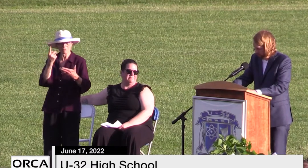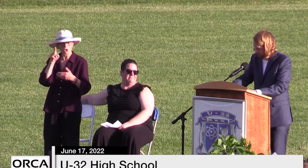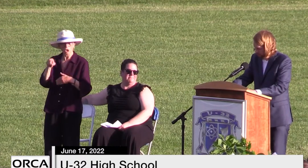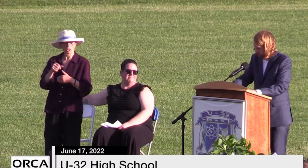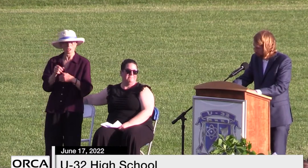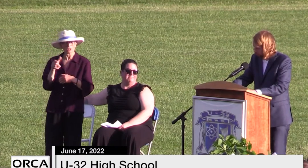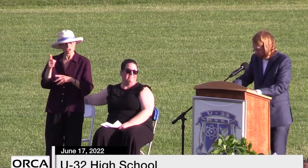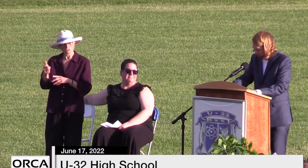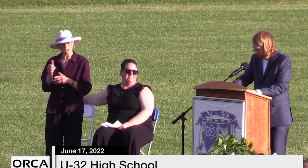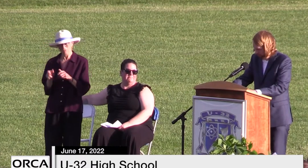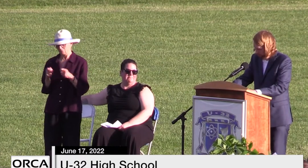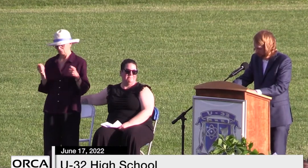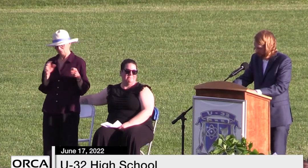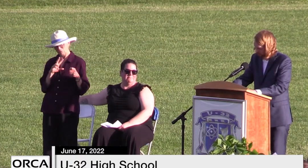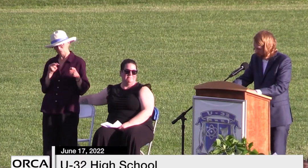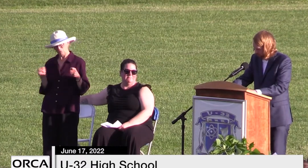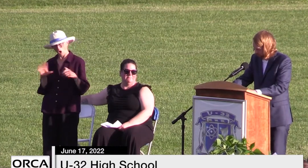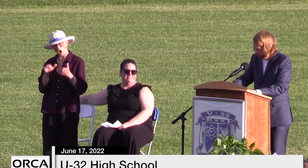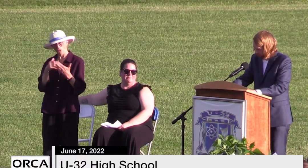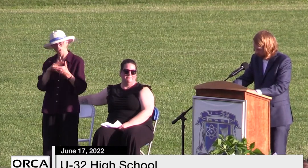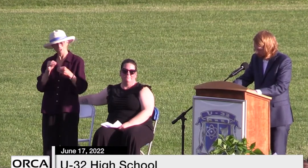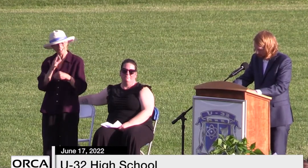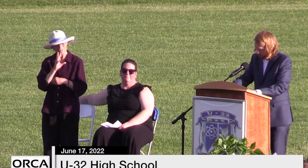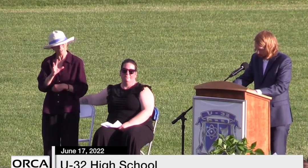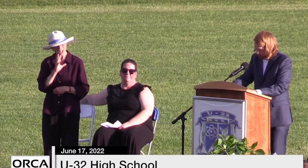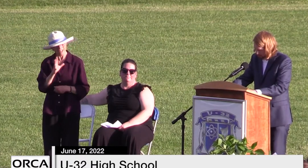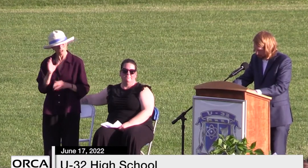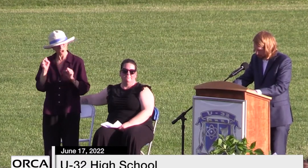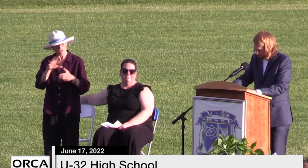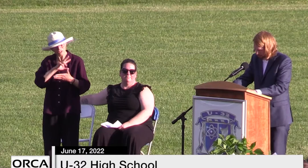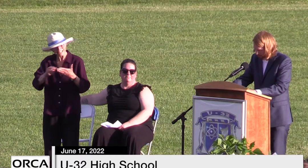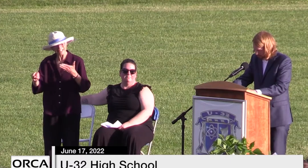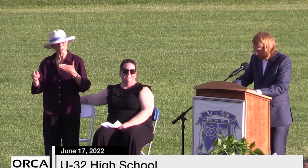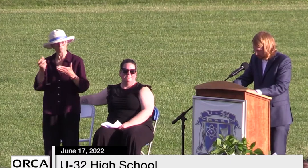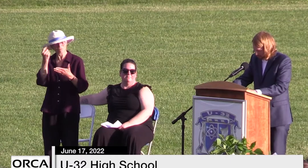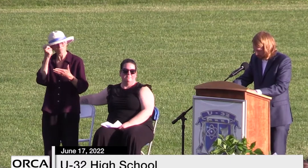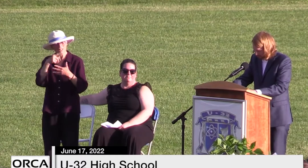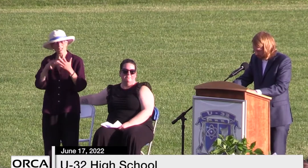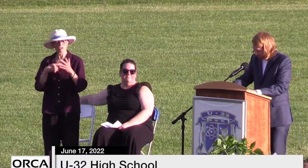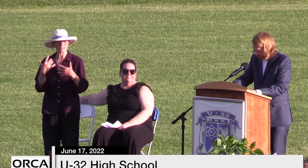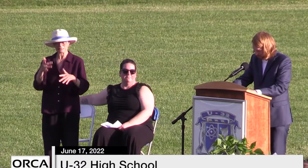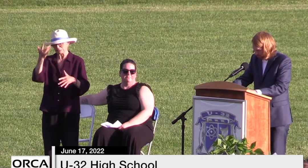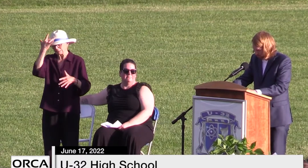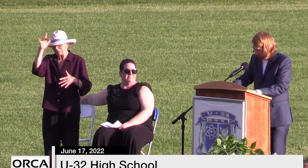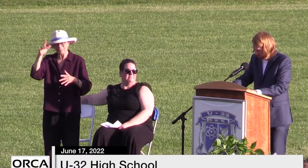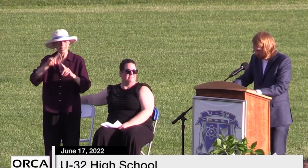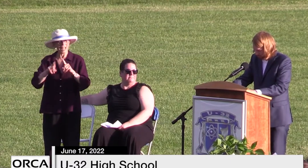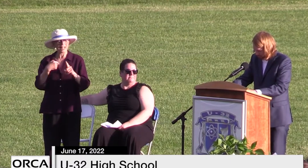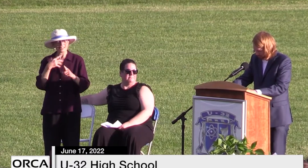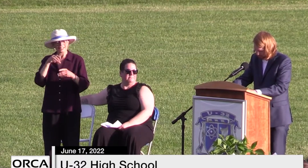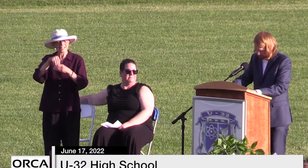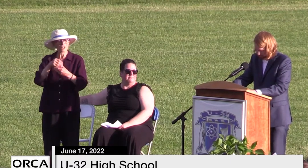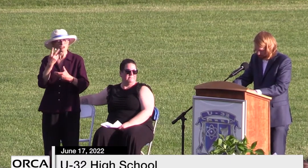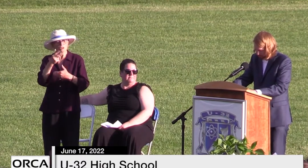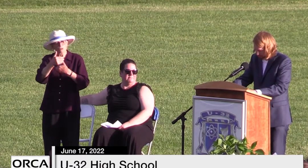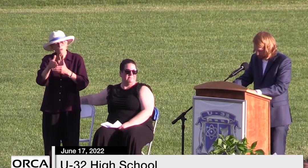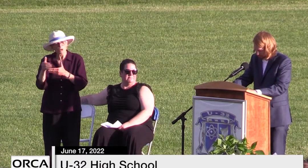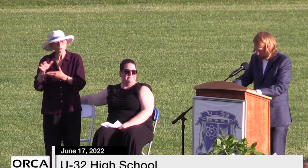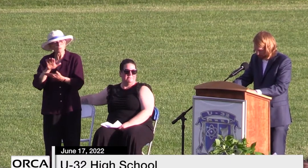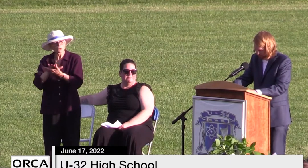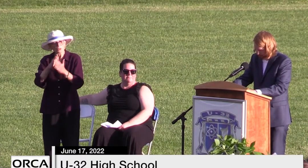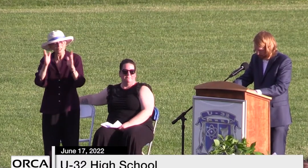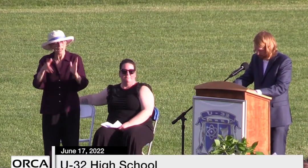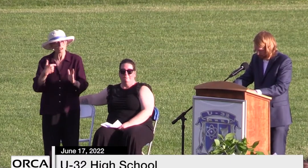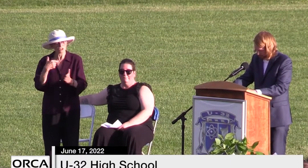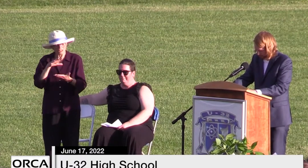She read it, all the stories, at 5 years old. With her extreme intellect and luck of being in a two-room schoolhouse, she was able to